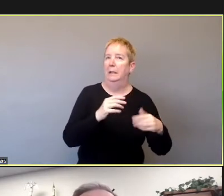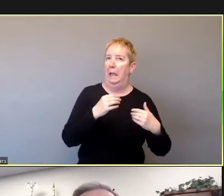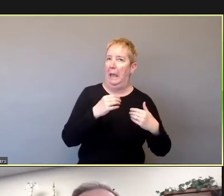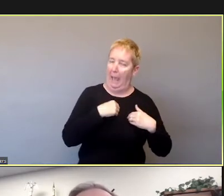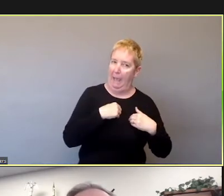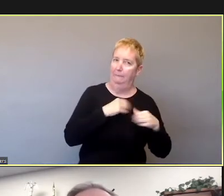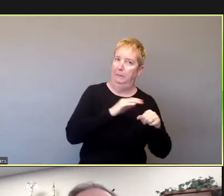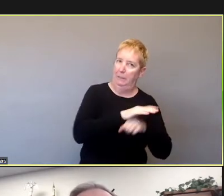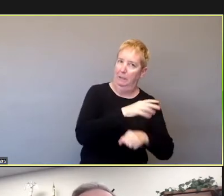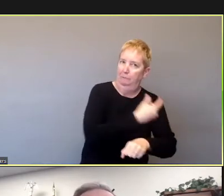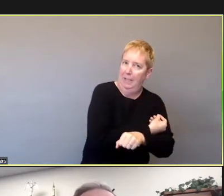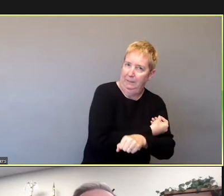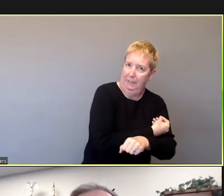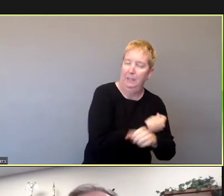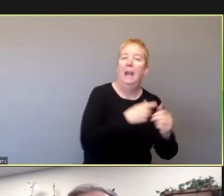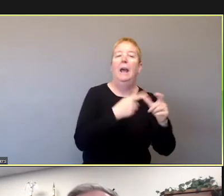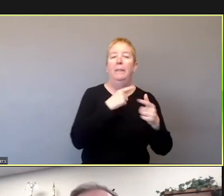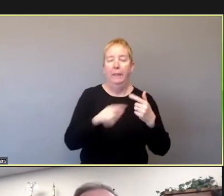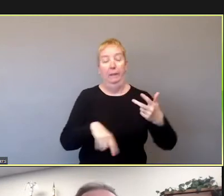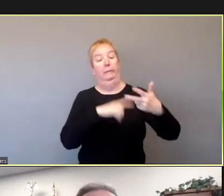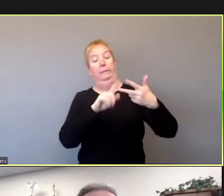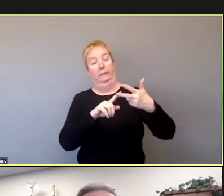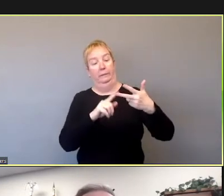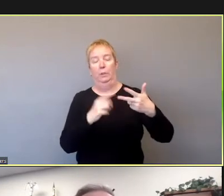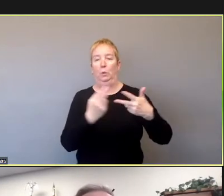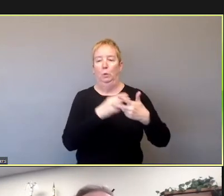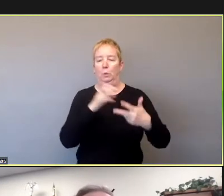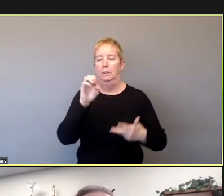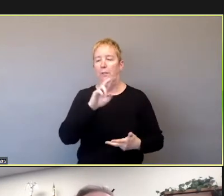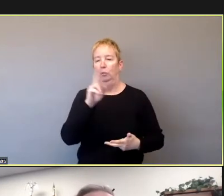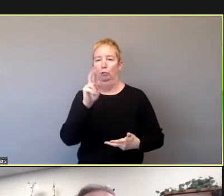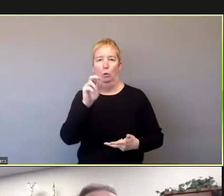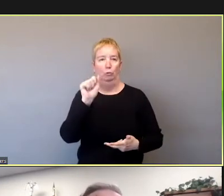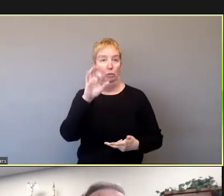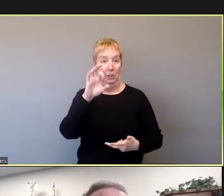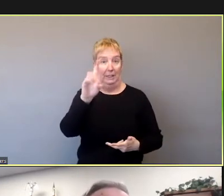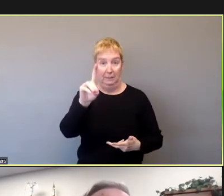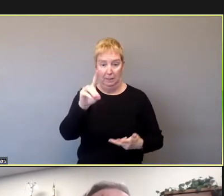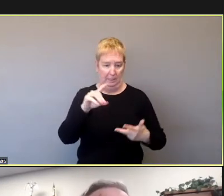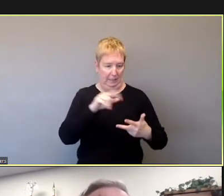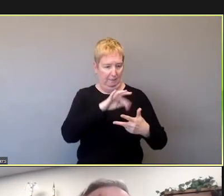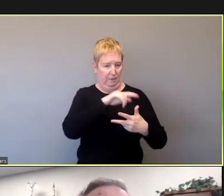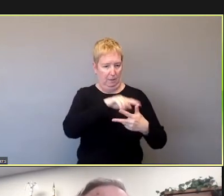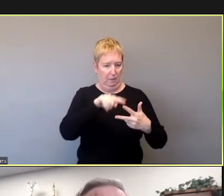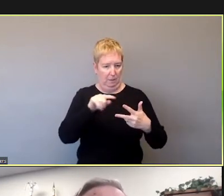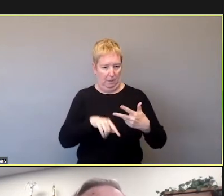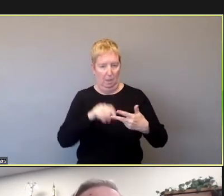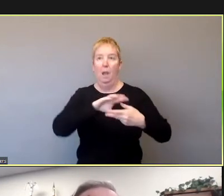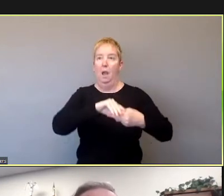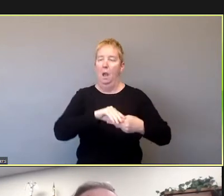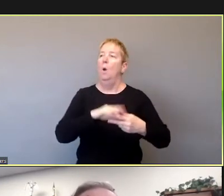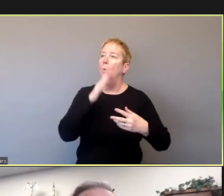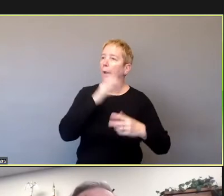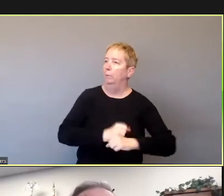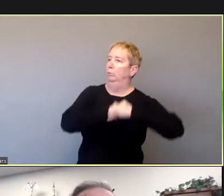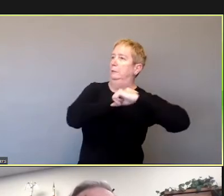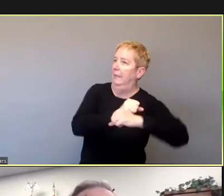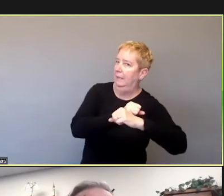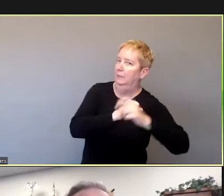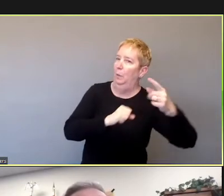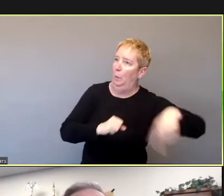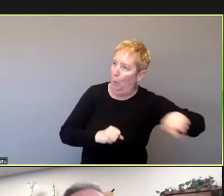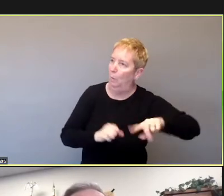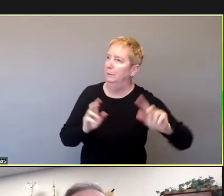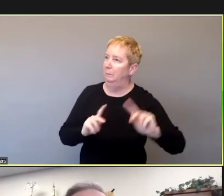can dramatically lower the risk to our most vulnerable people here in New Mexico. And speaking of our most vulnerable people